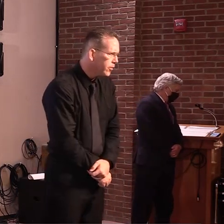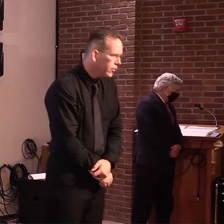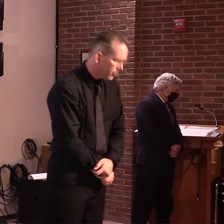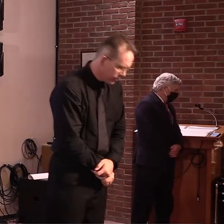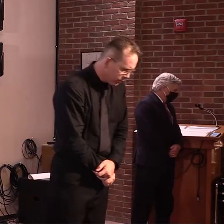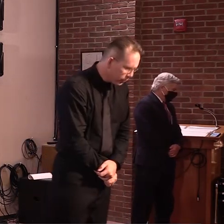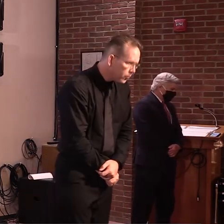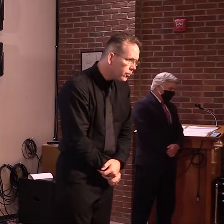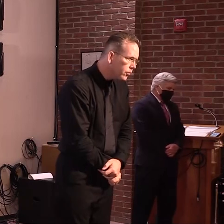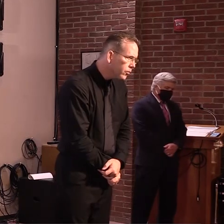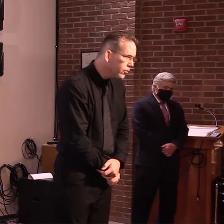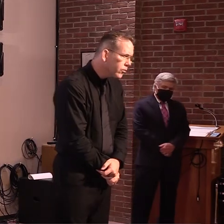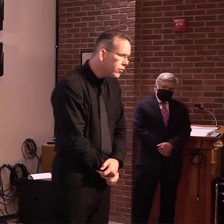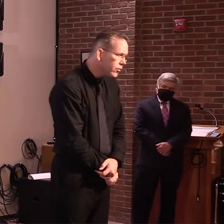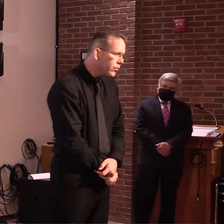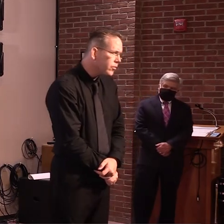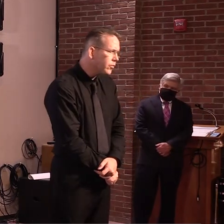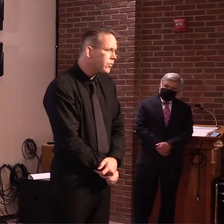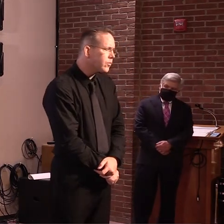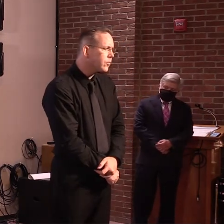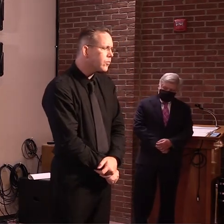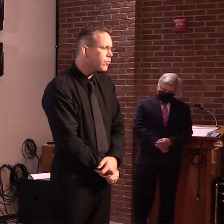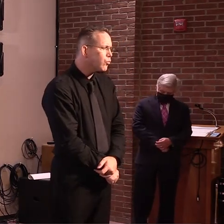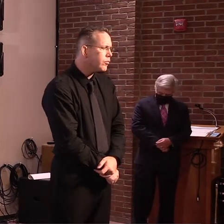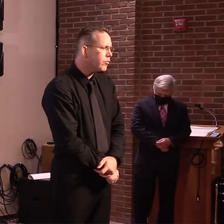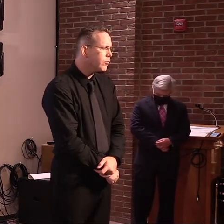thanks for a wonderful program by McClure's.